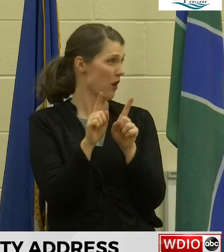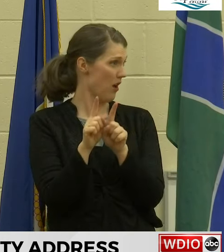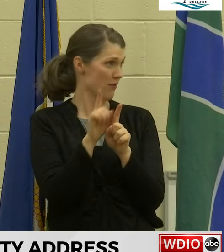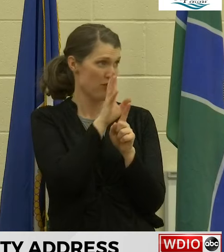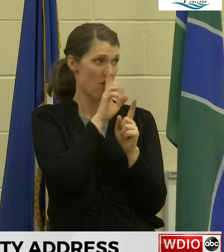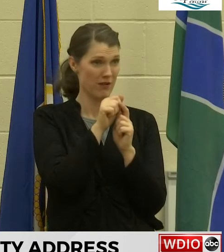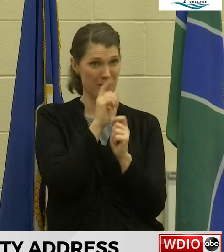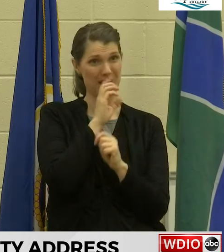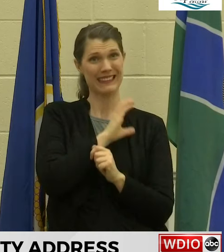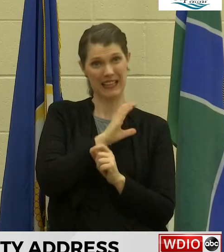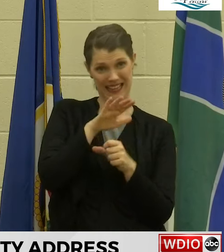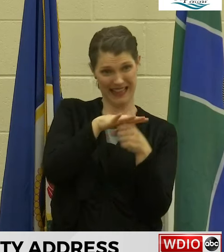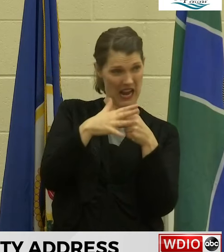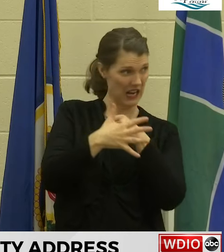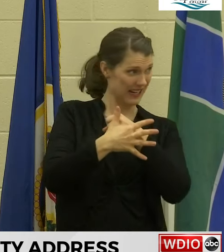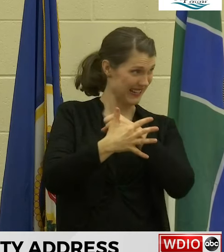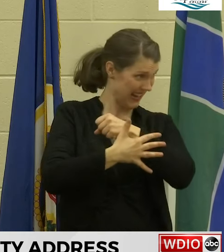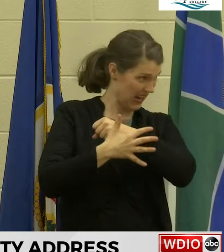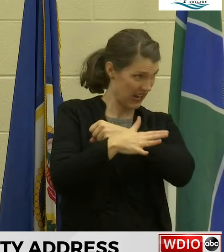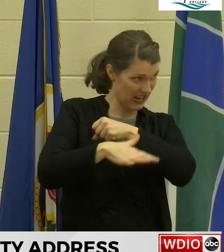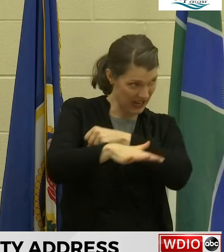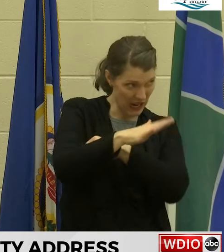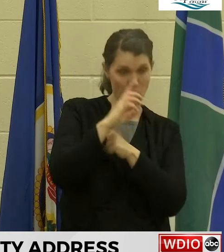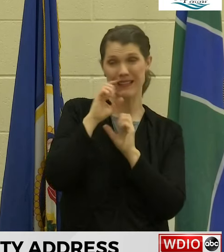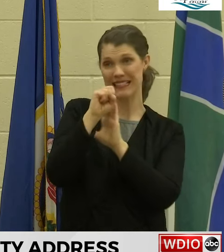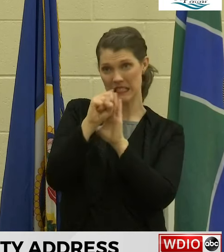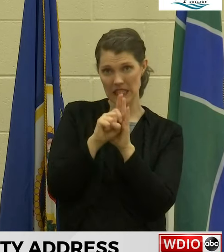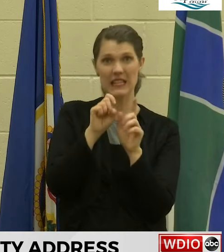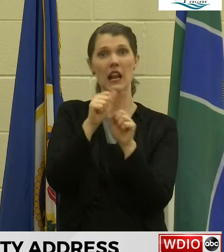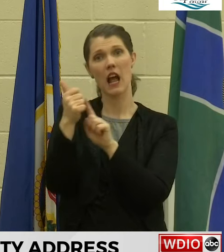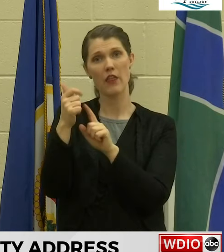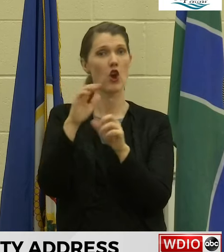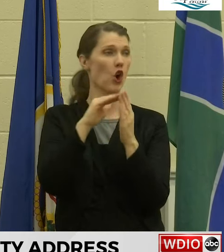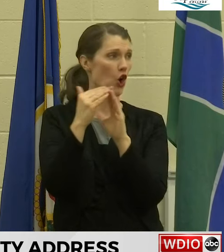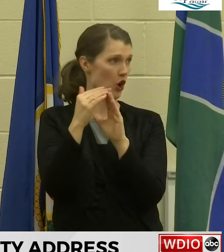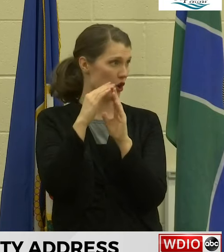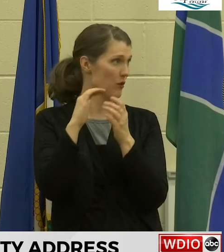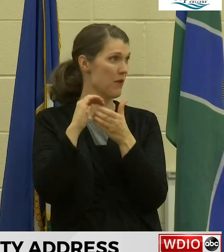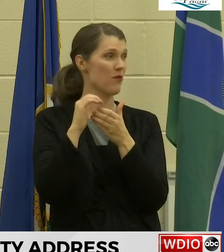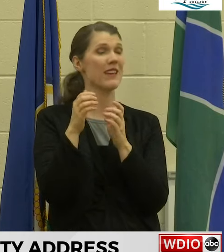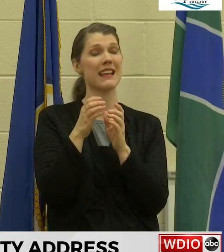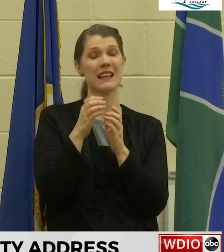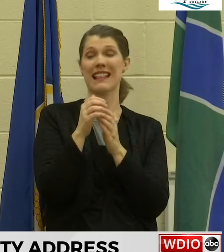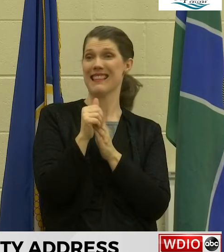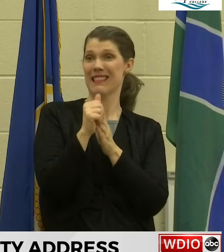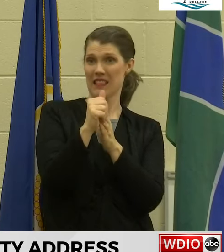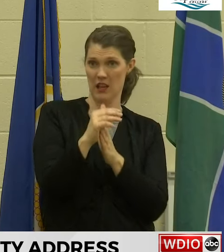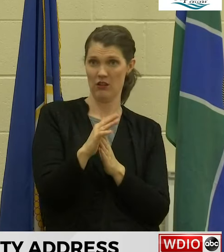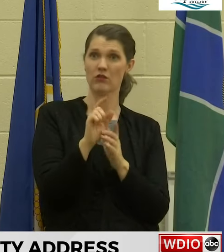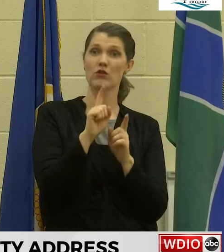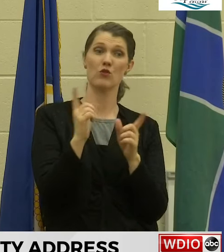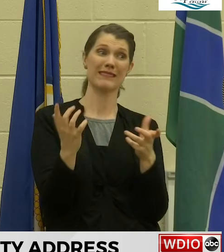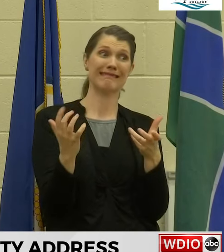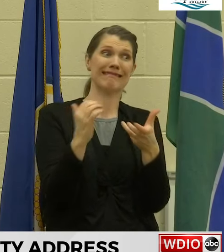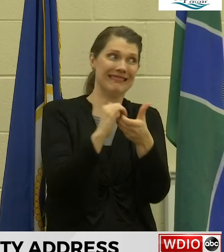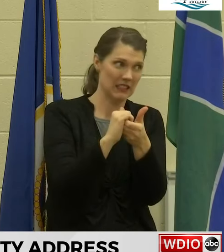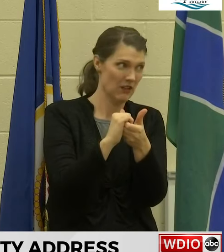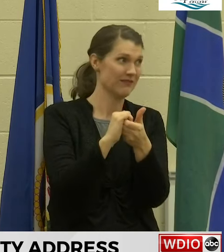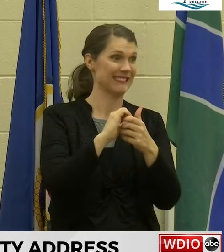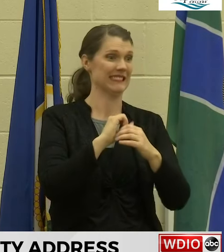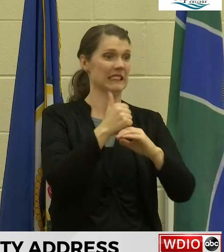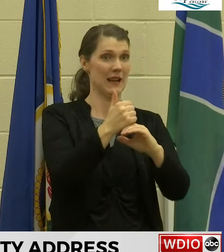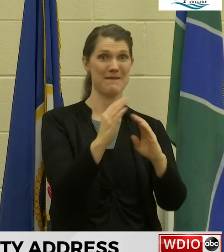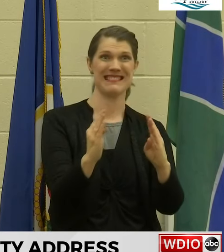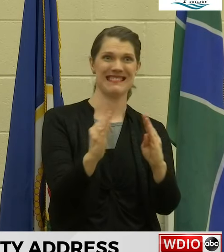the state, the school district, other community partners around jointly creating a